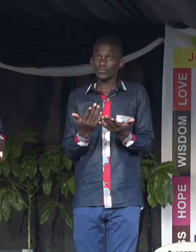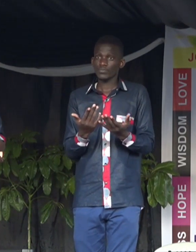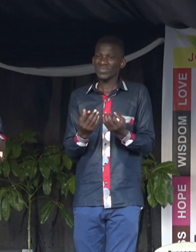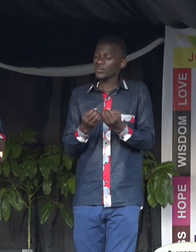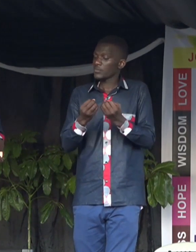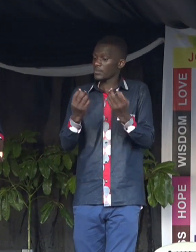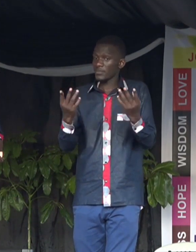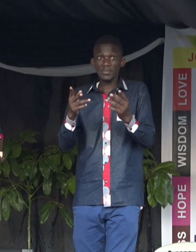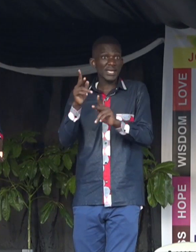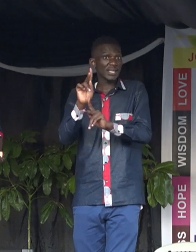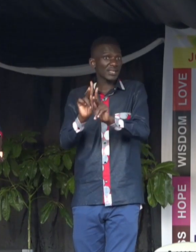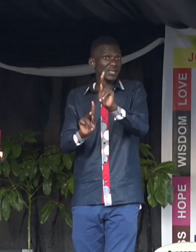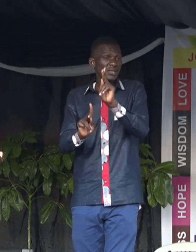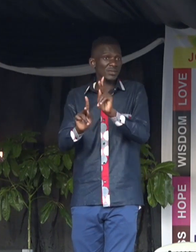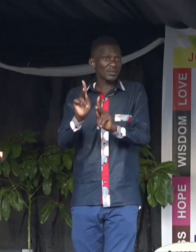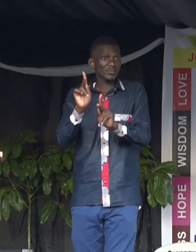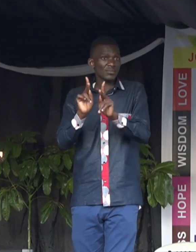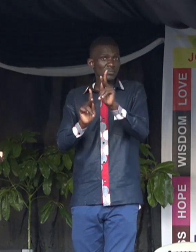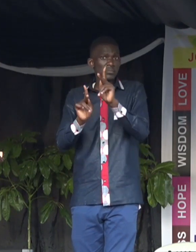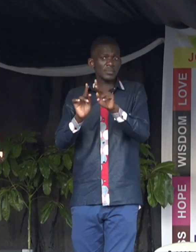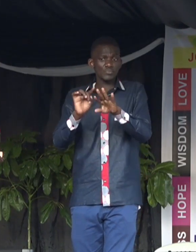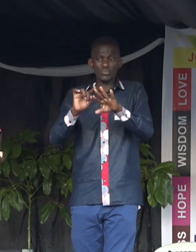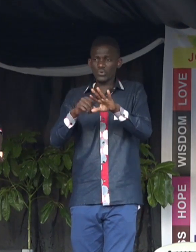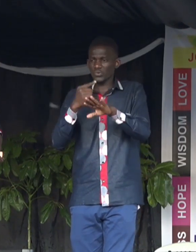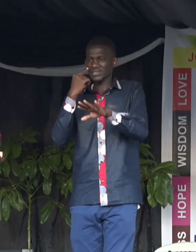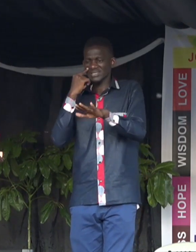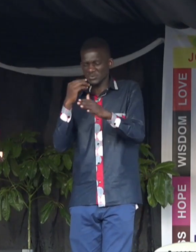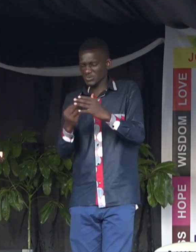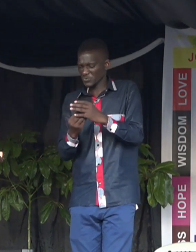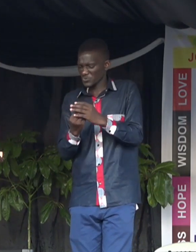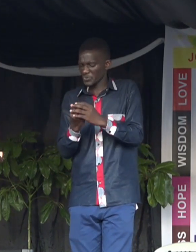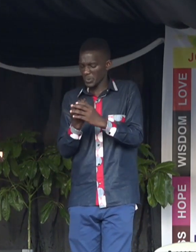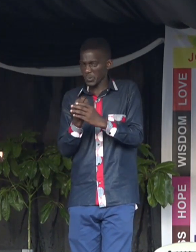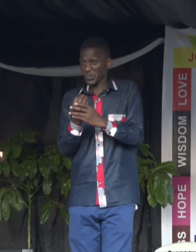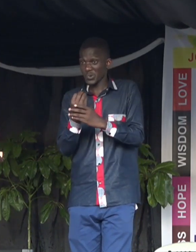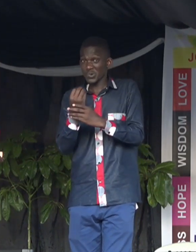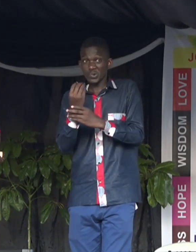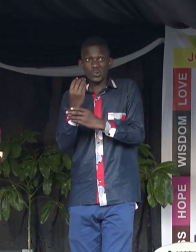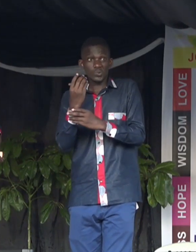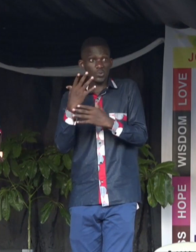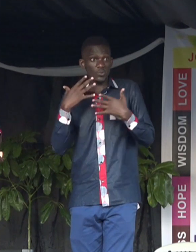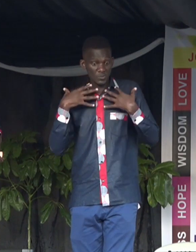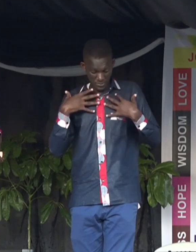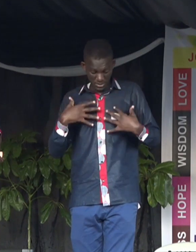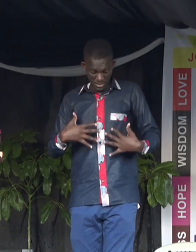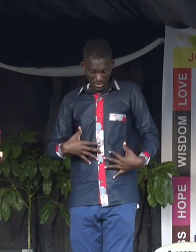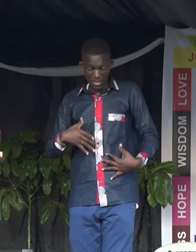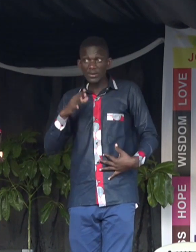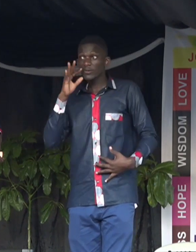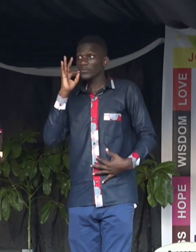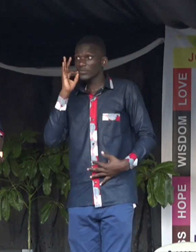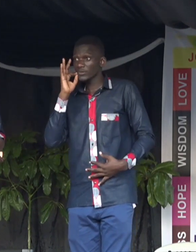Abantu banji. Many people. Twesaze nga tubazenye kibala ekyo kungulu. We found ourselves bearing the fruit of the